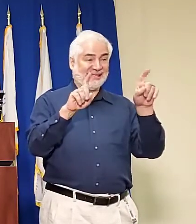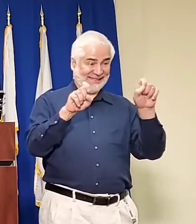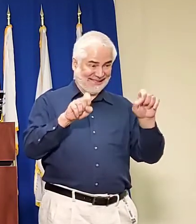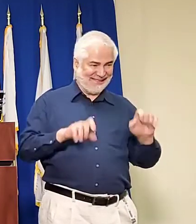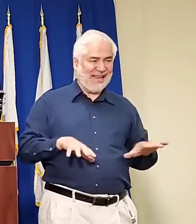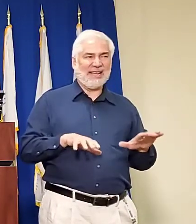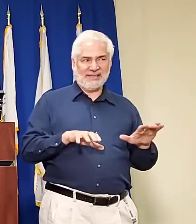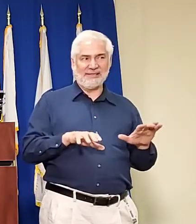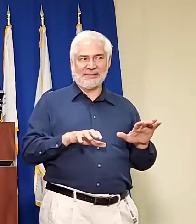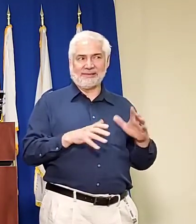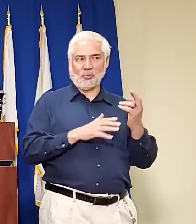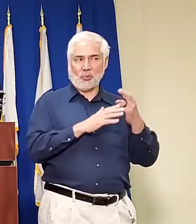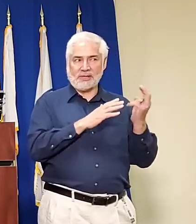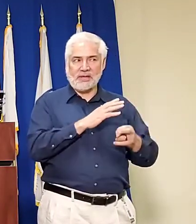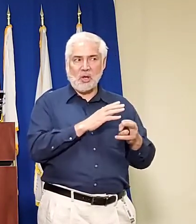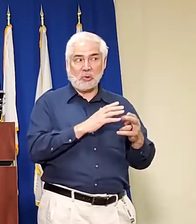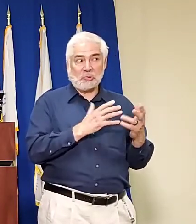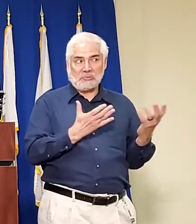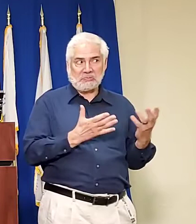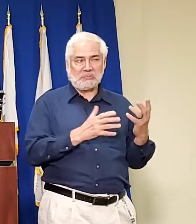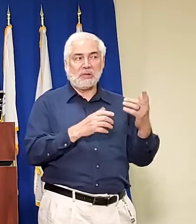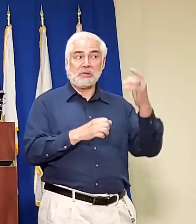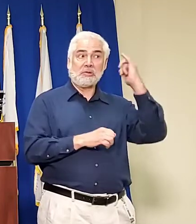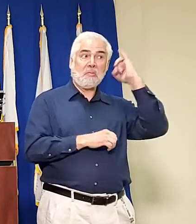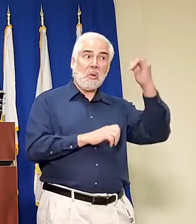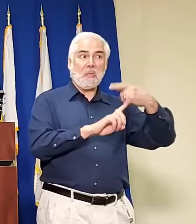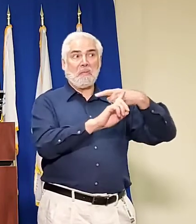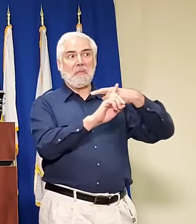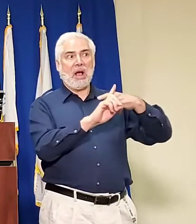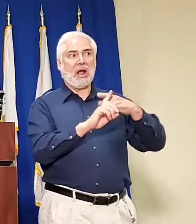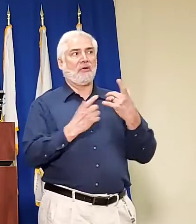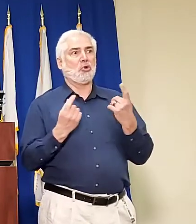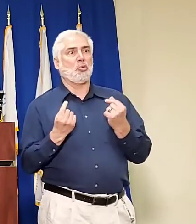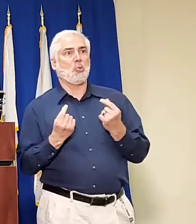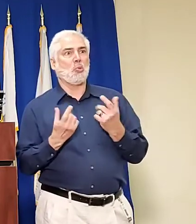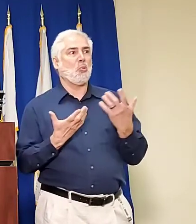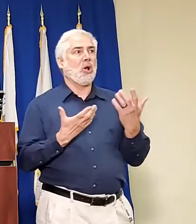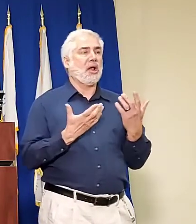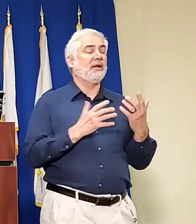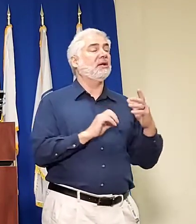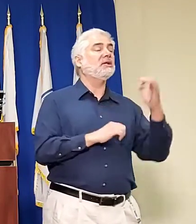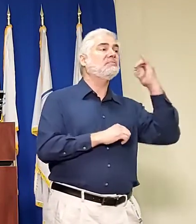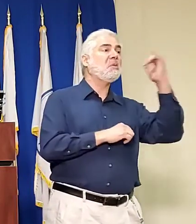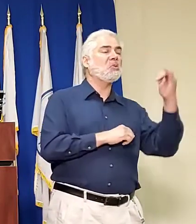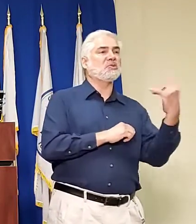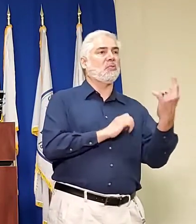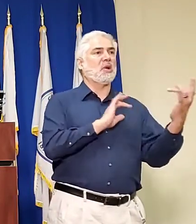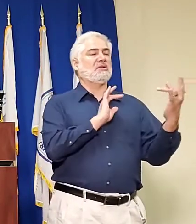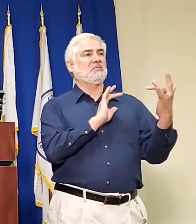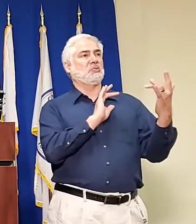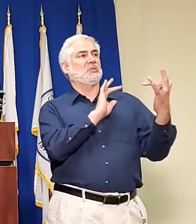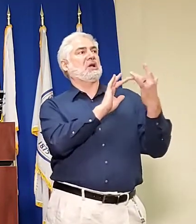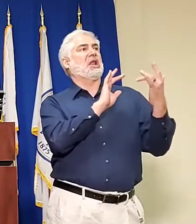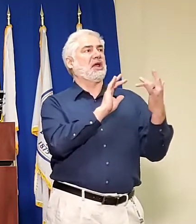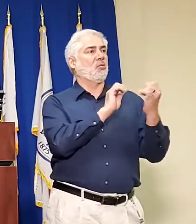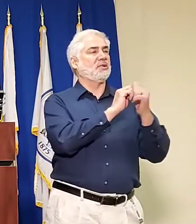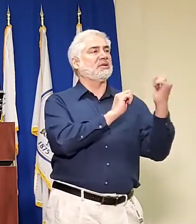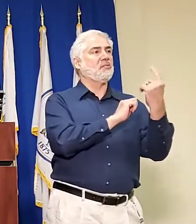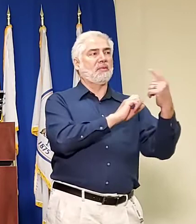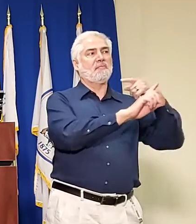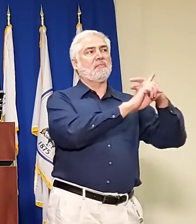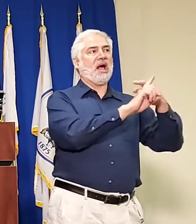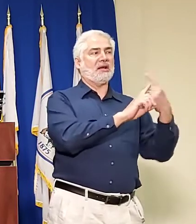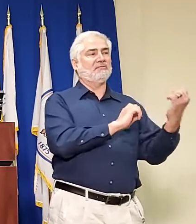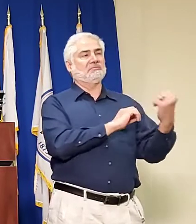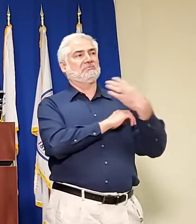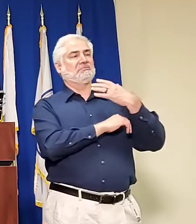tested, what they should do if they test positive, and what they should do if they're a contact. So at the current